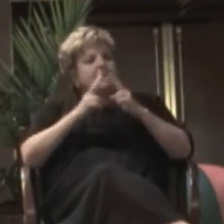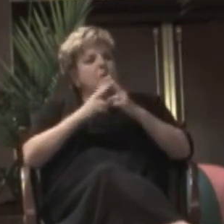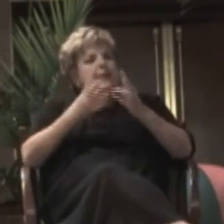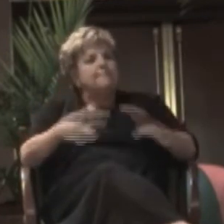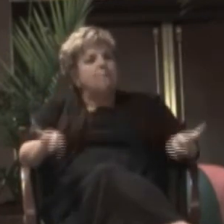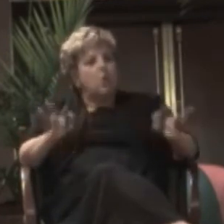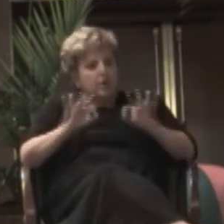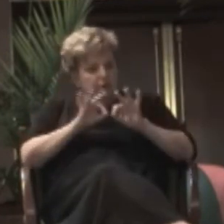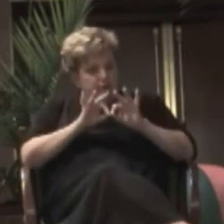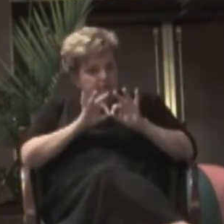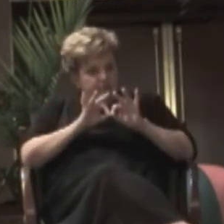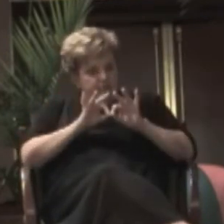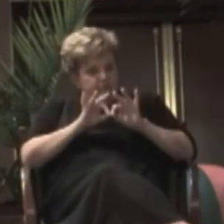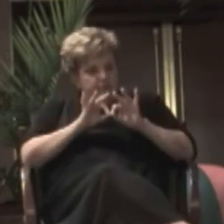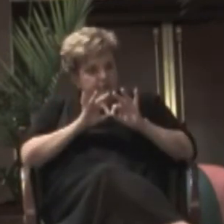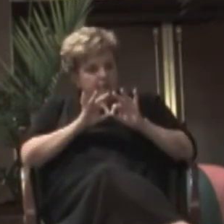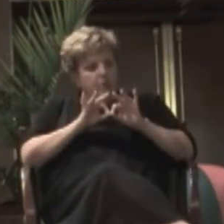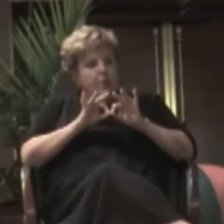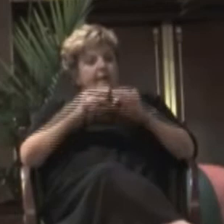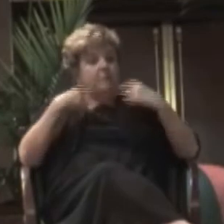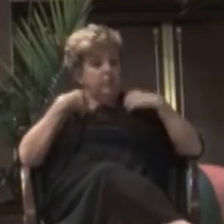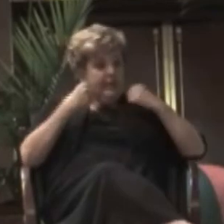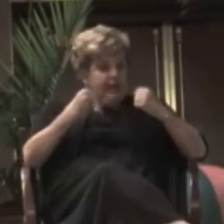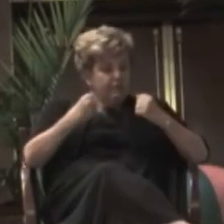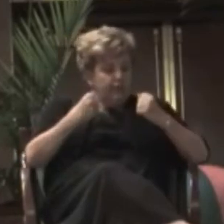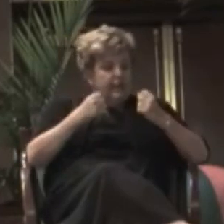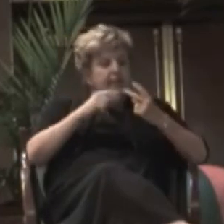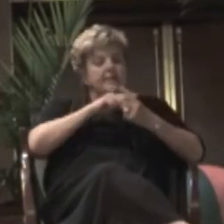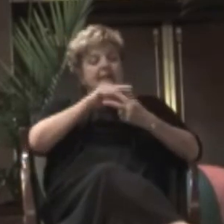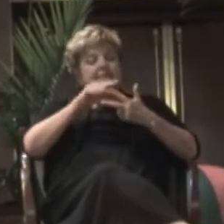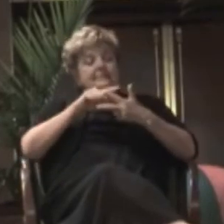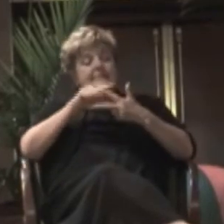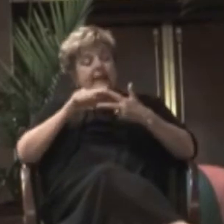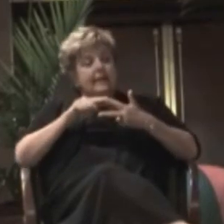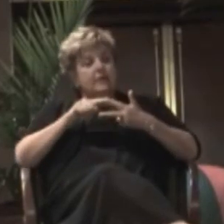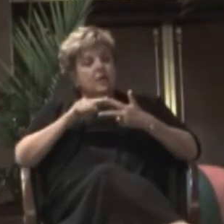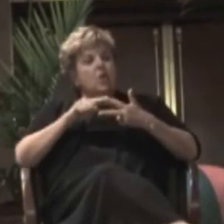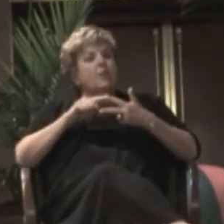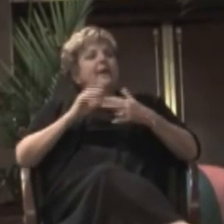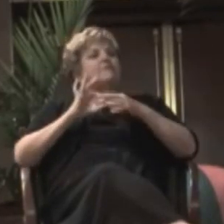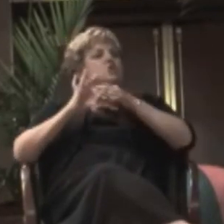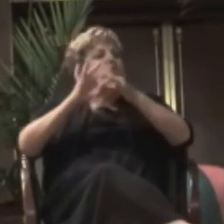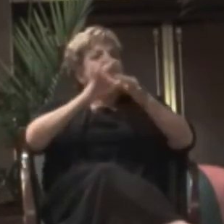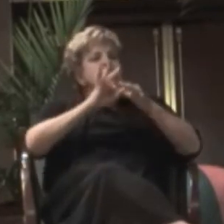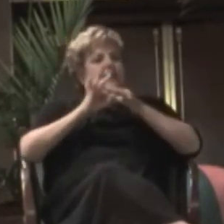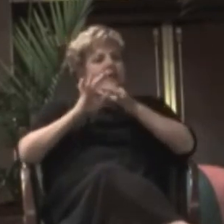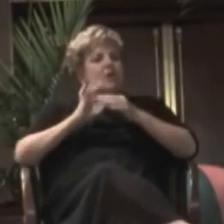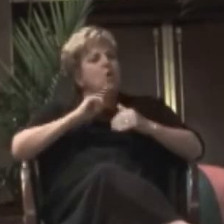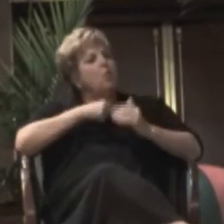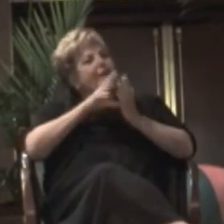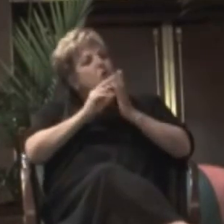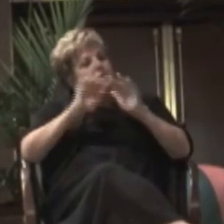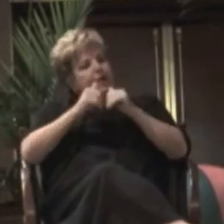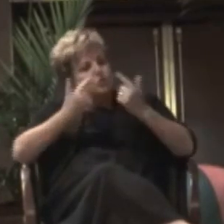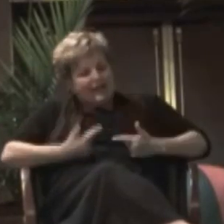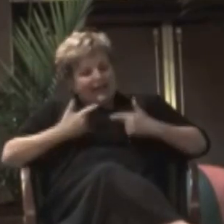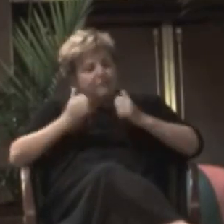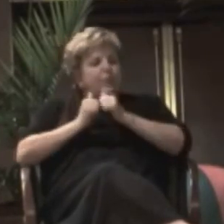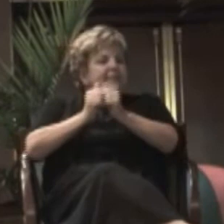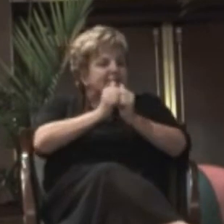called unity, where we learn to live with each other and with the world around us so that we leave the prison isolation called